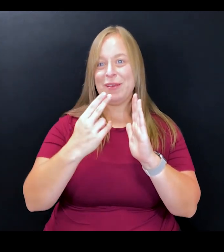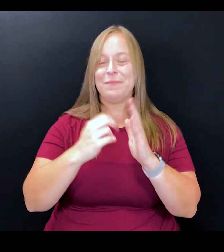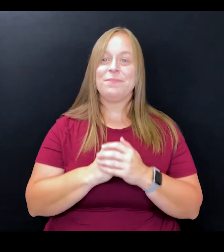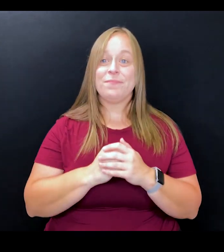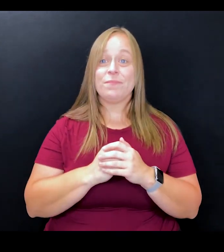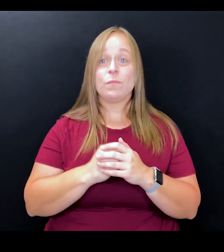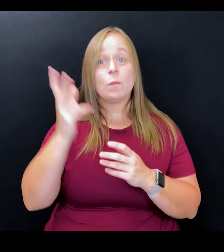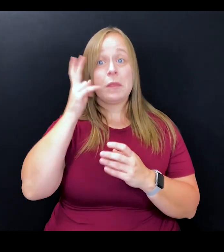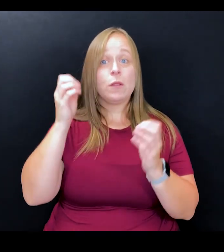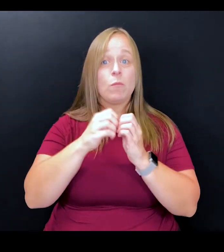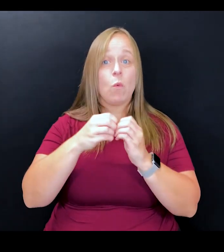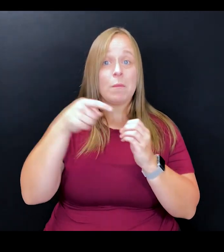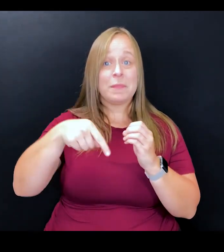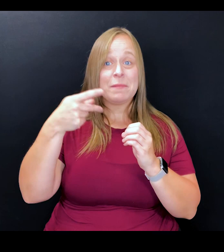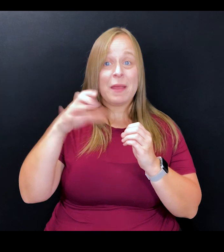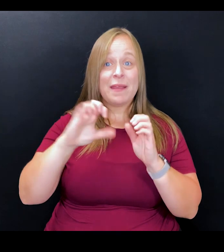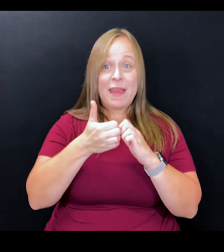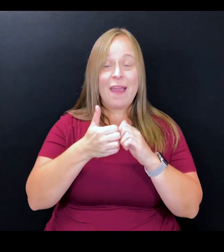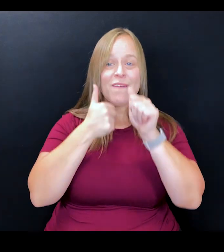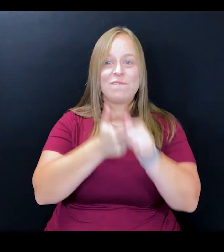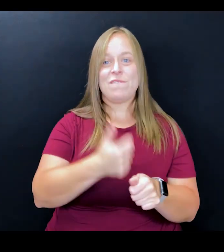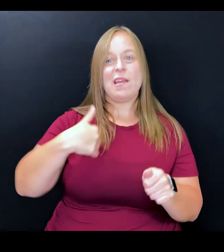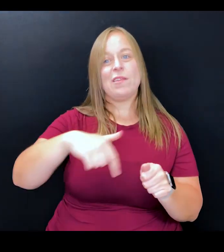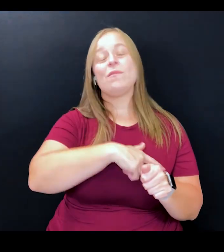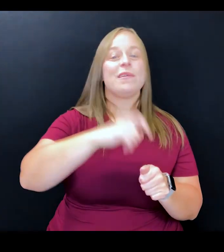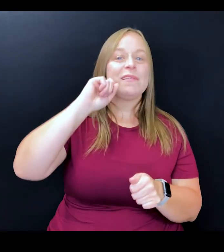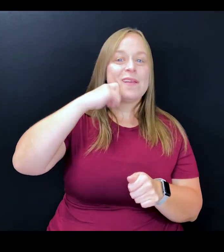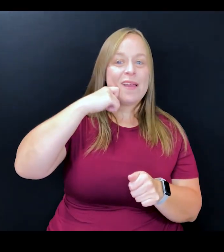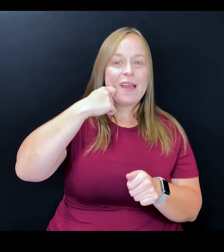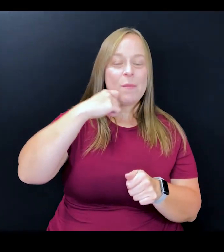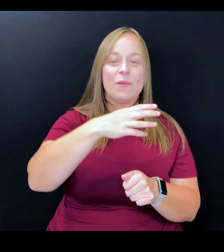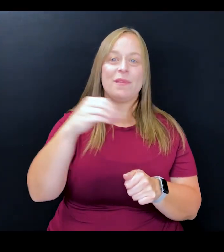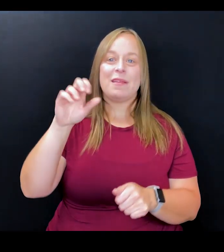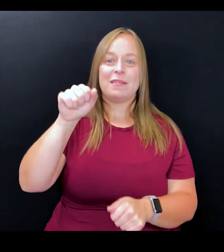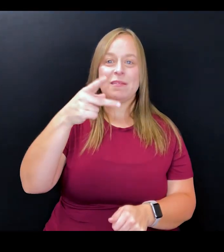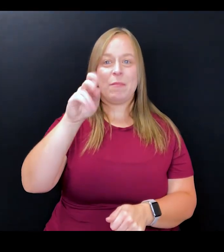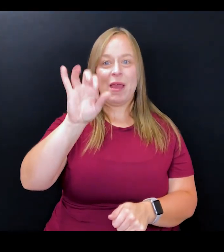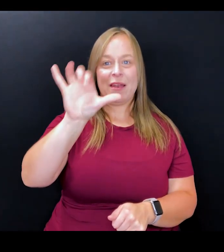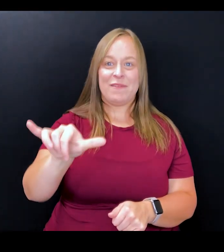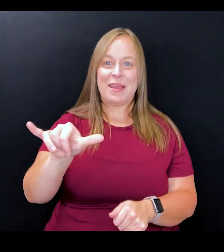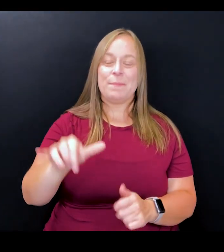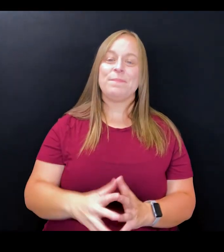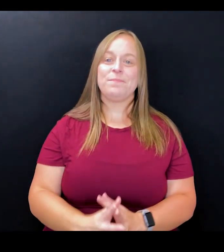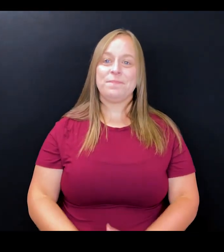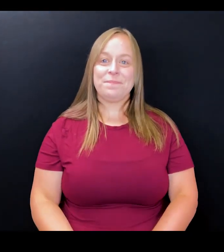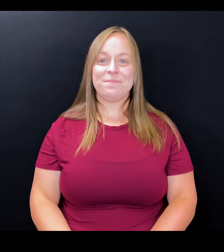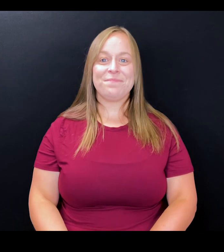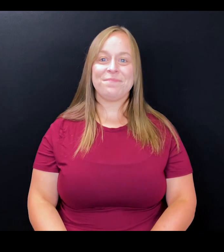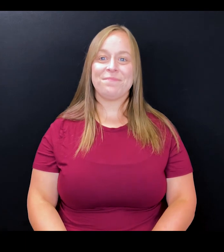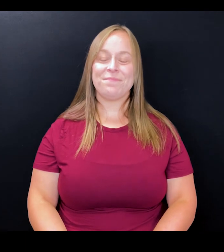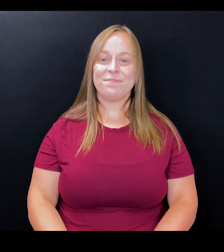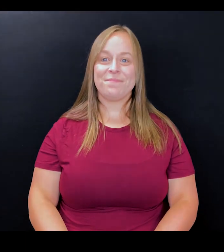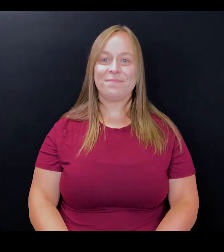channel. To listen to more Empire State of Rights closed captioned, follow us on Apple Podcasts and Spotify.